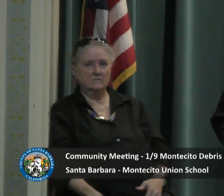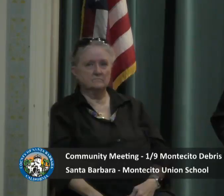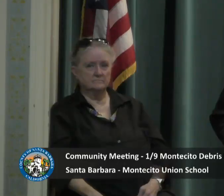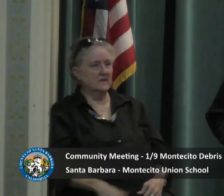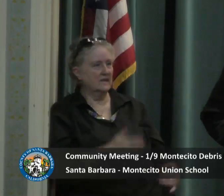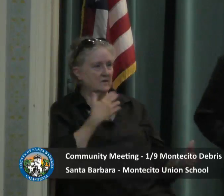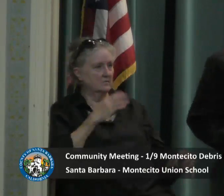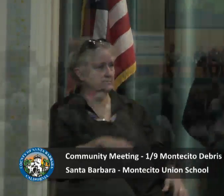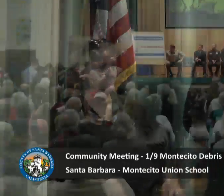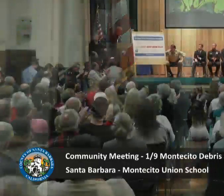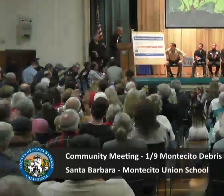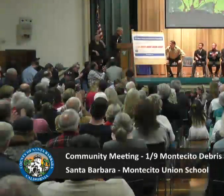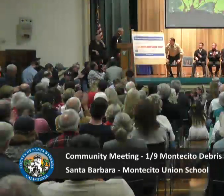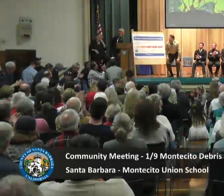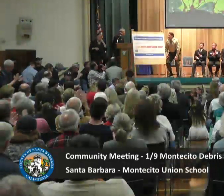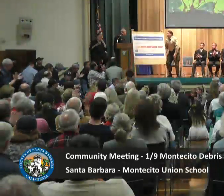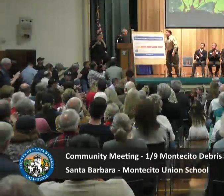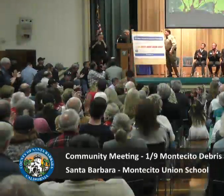Thank you.